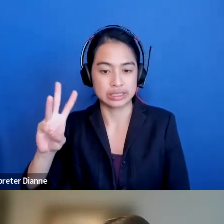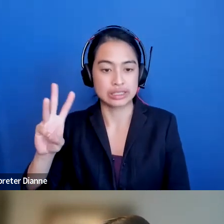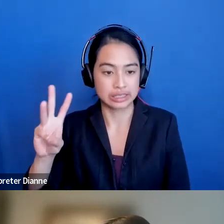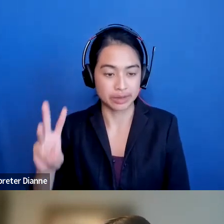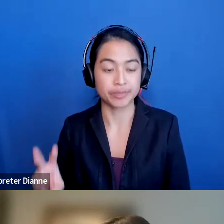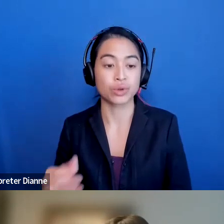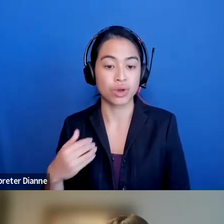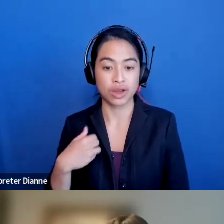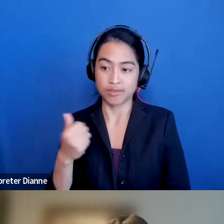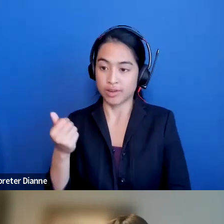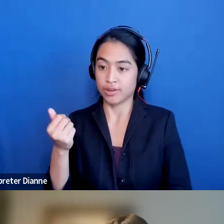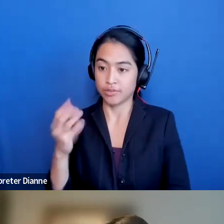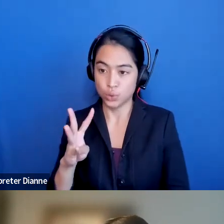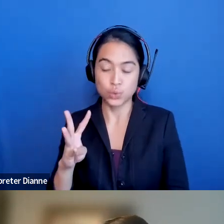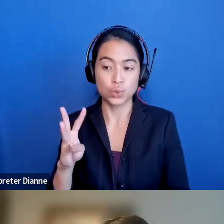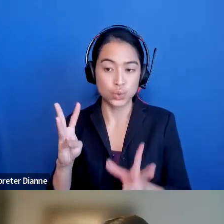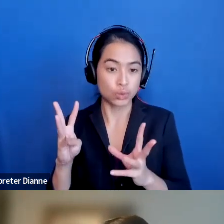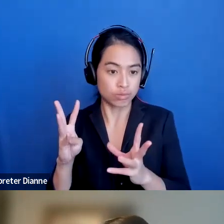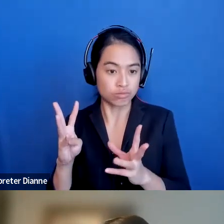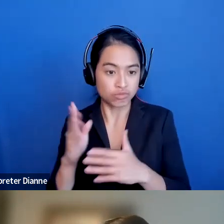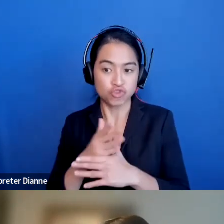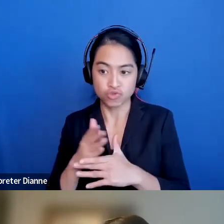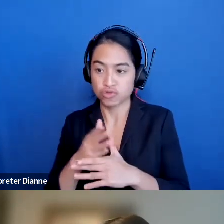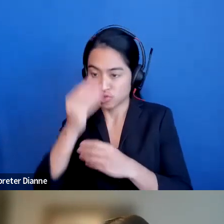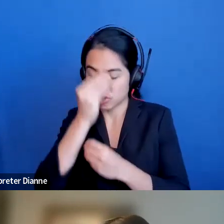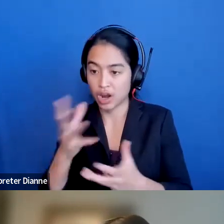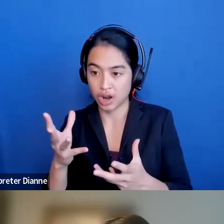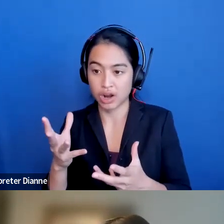briefs that we have to share about, but